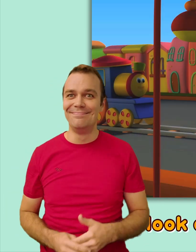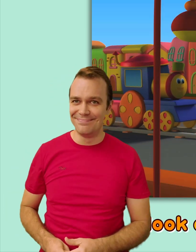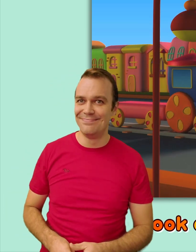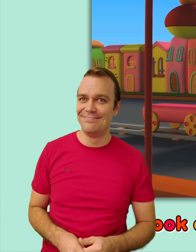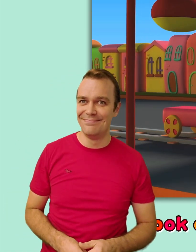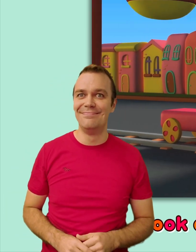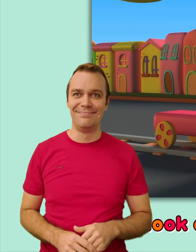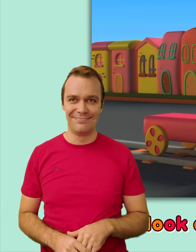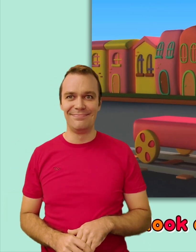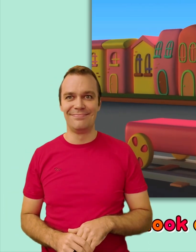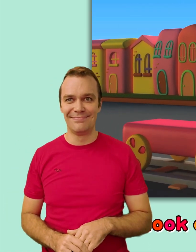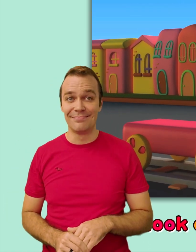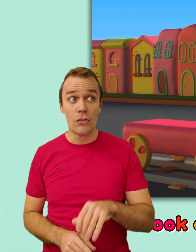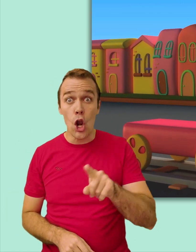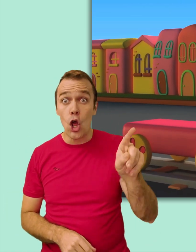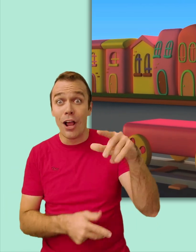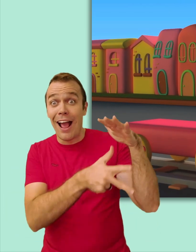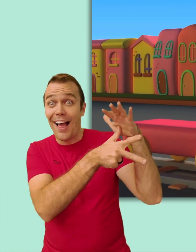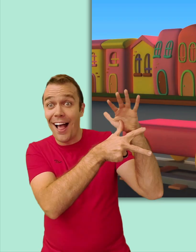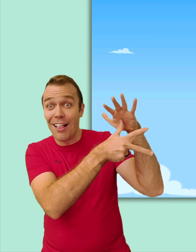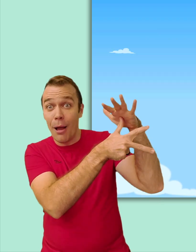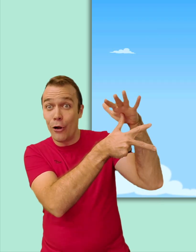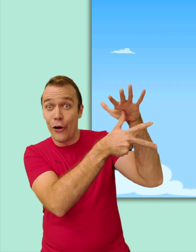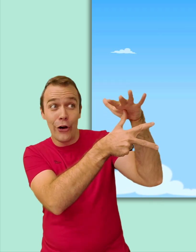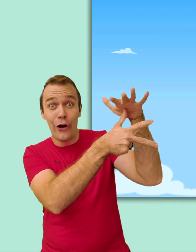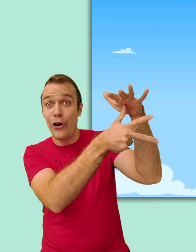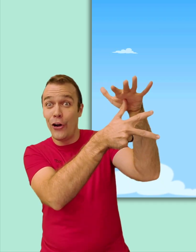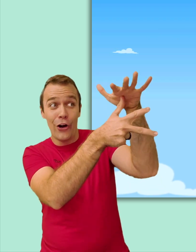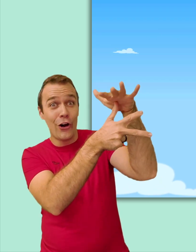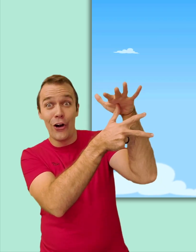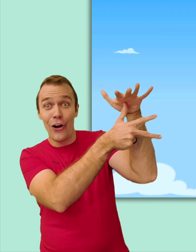Look at the helicopter fly away!